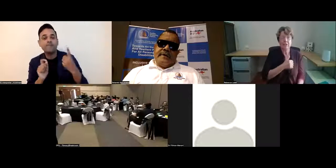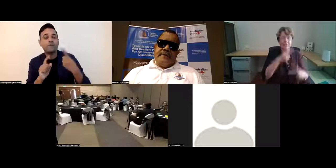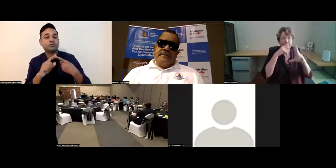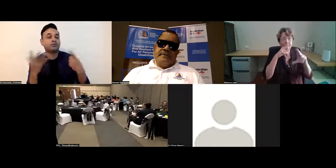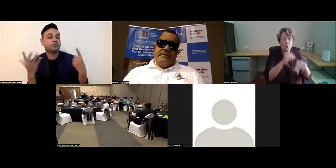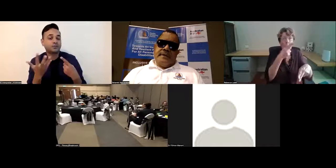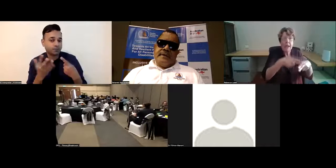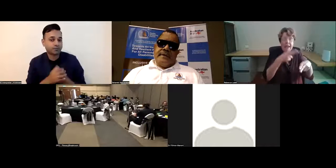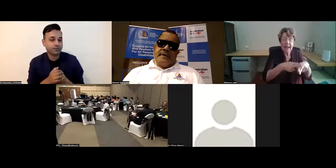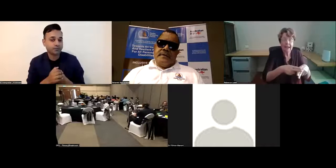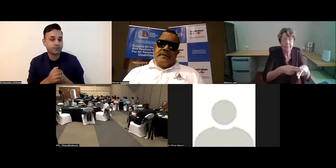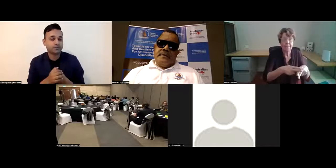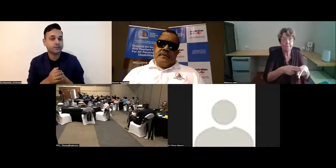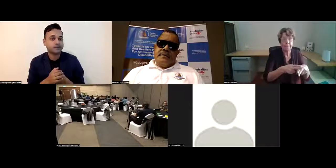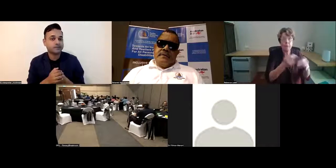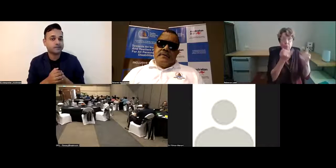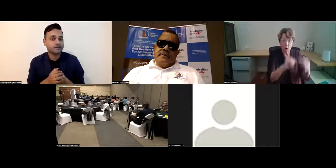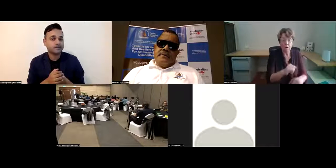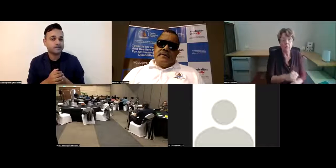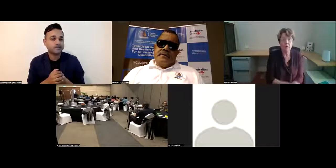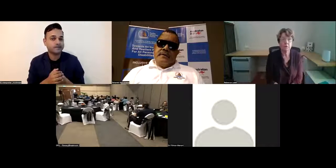Ms. Sarah Minkara.